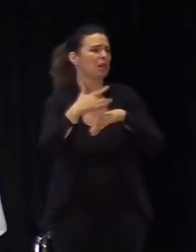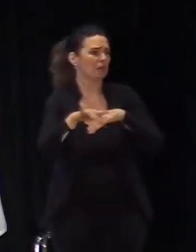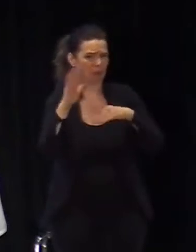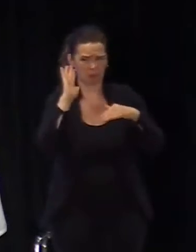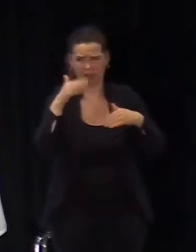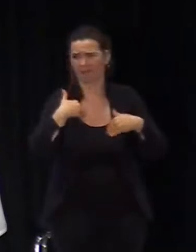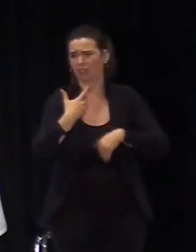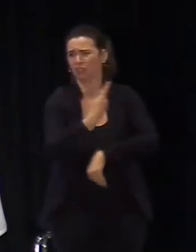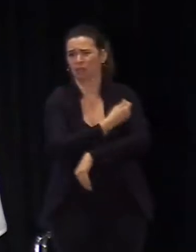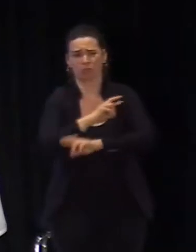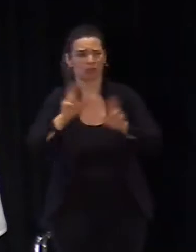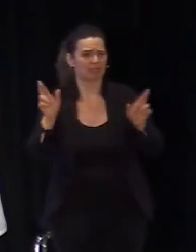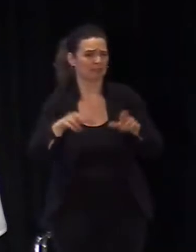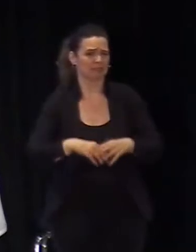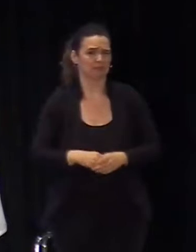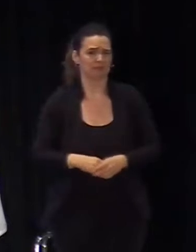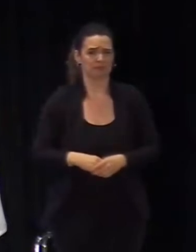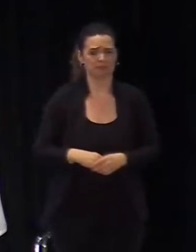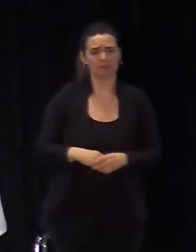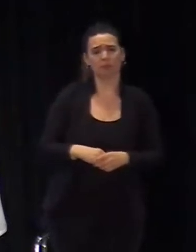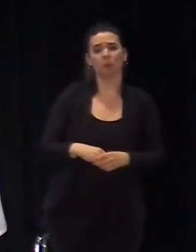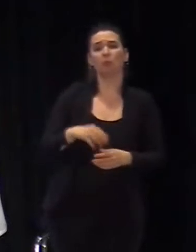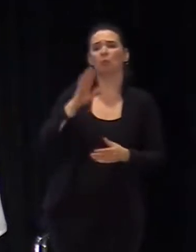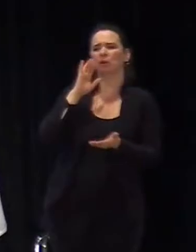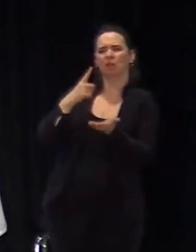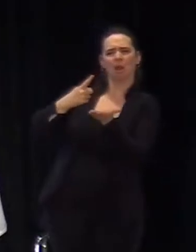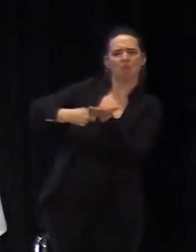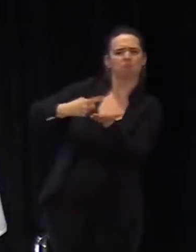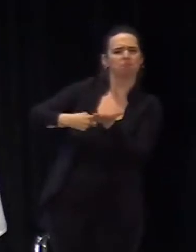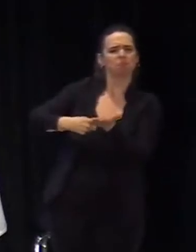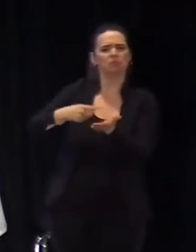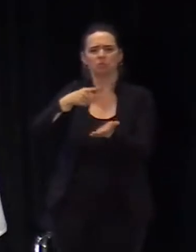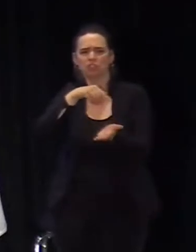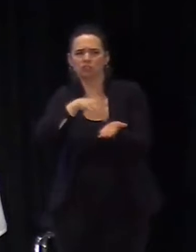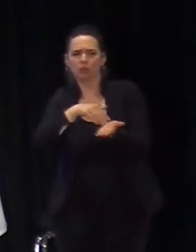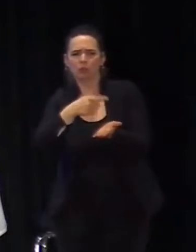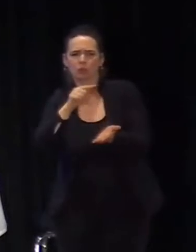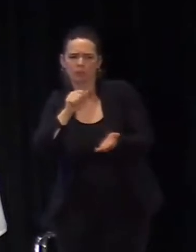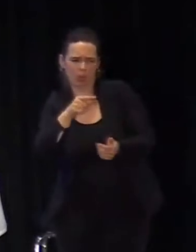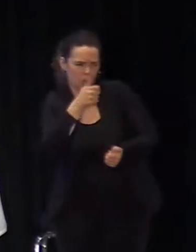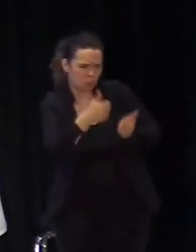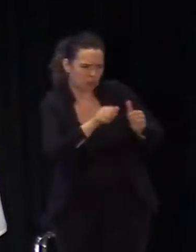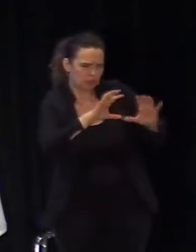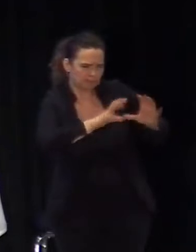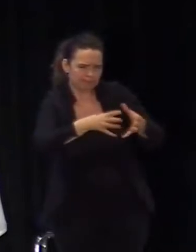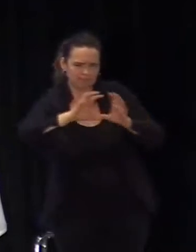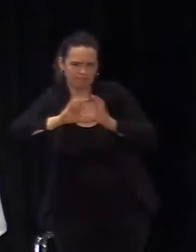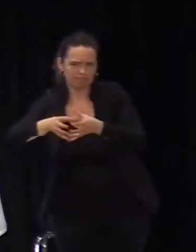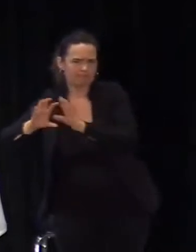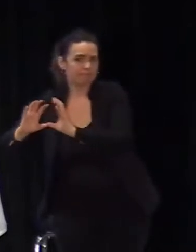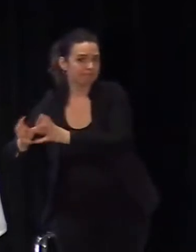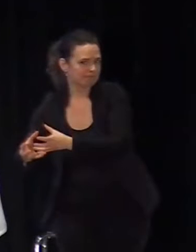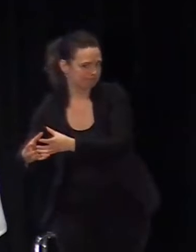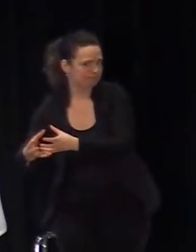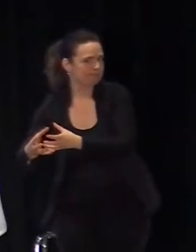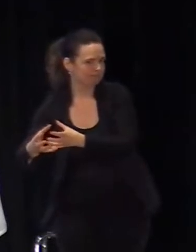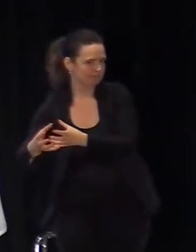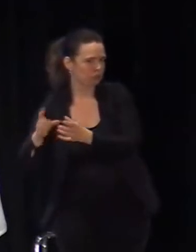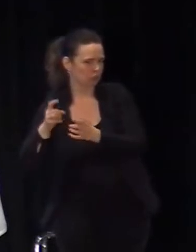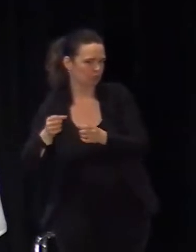doctors and work with doctors on who are your most at-risk patients. And certainly Dr. Gupta is having